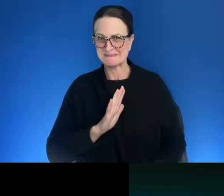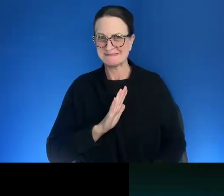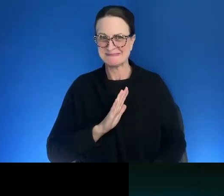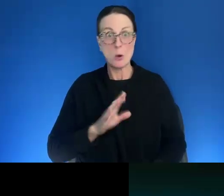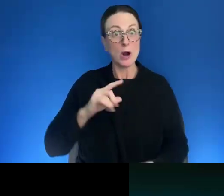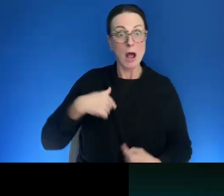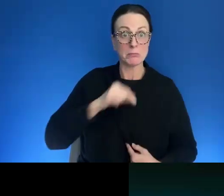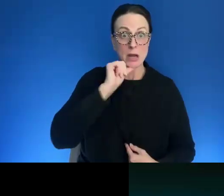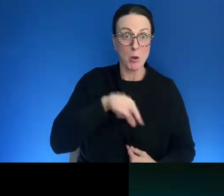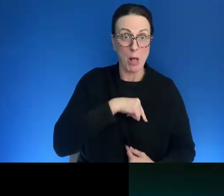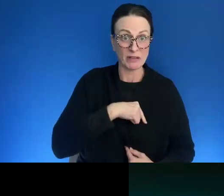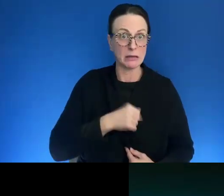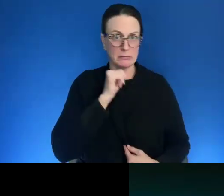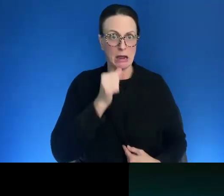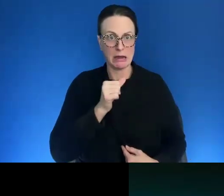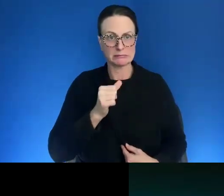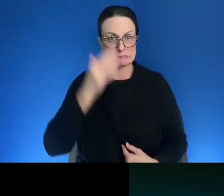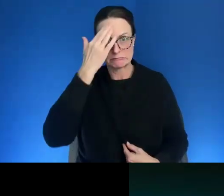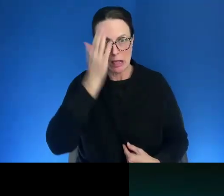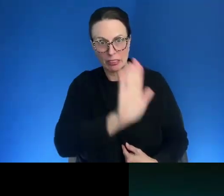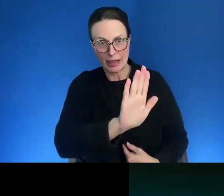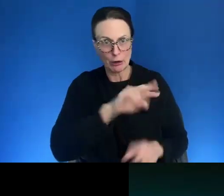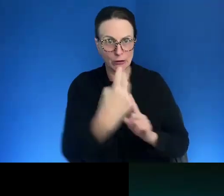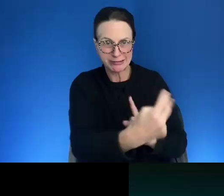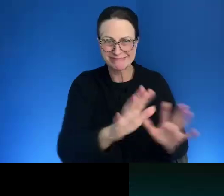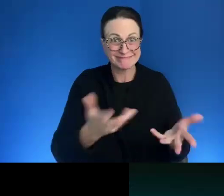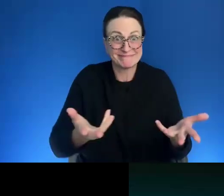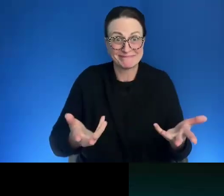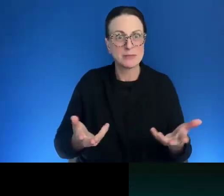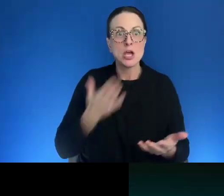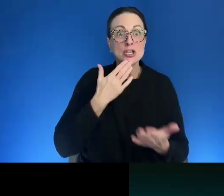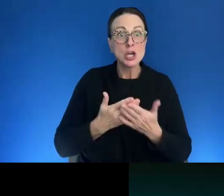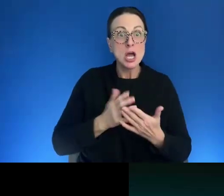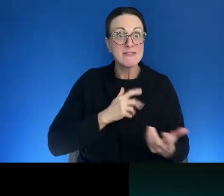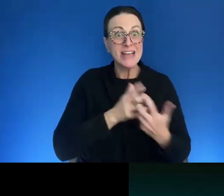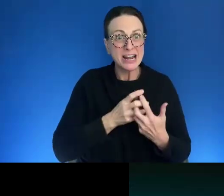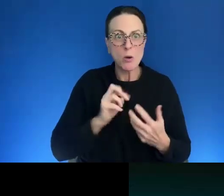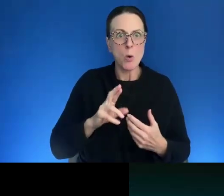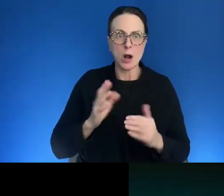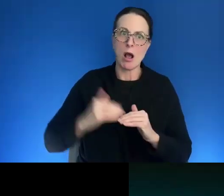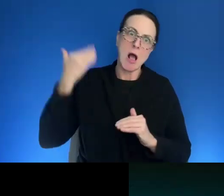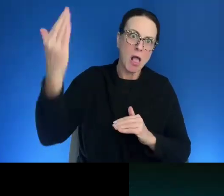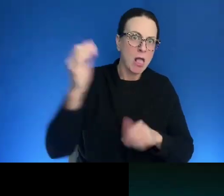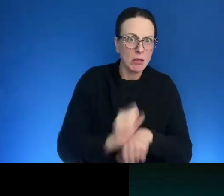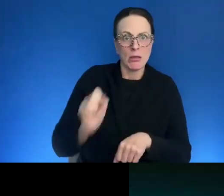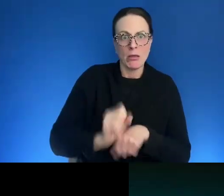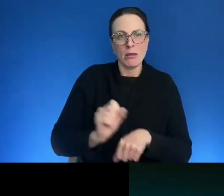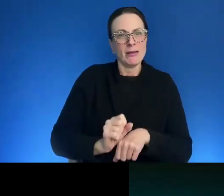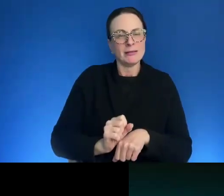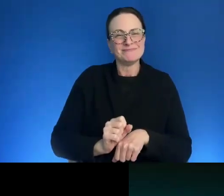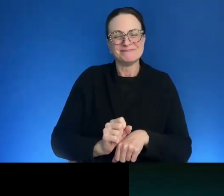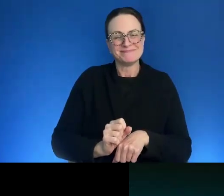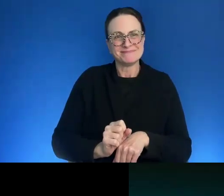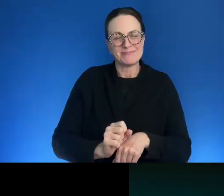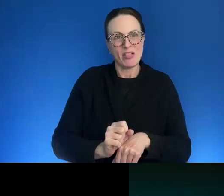to do. So deciding yourself if it'd be a good fit, or if you'd be overextending yourself and exacerbating your disabilities,